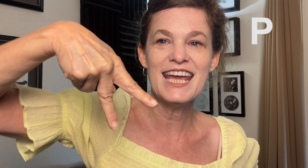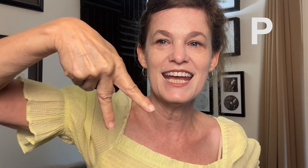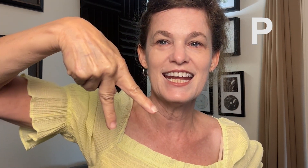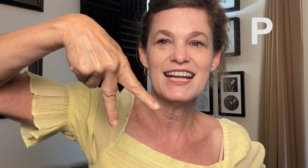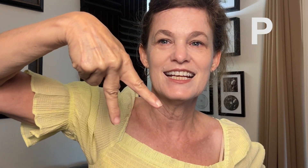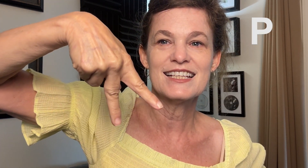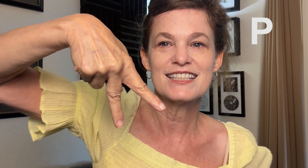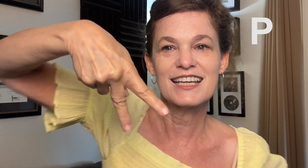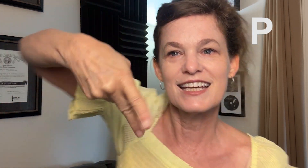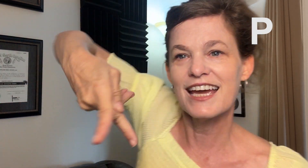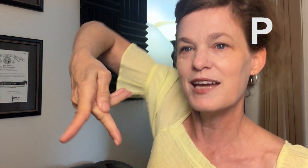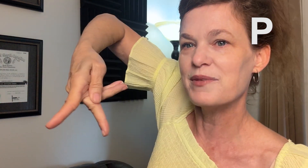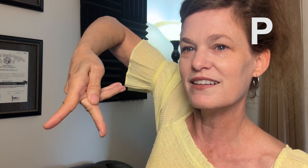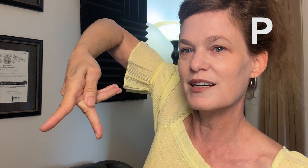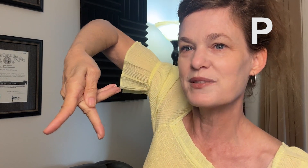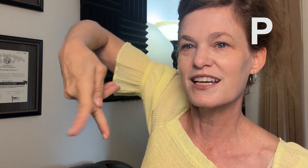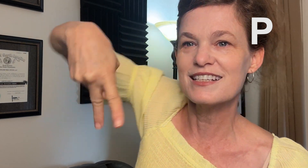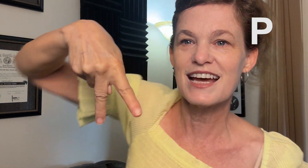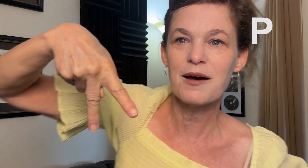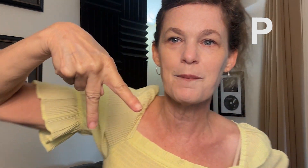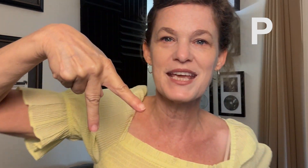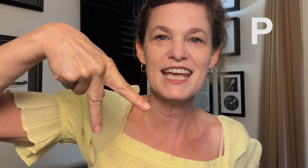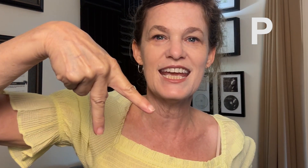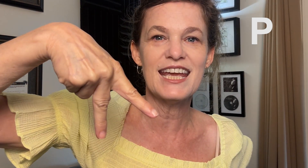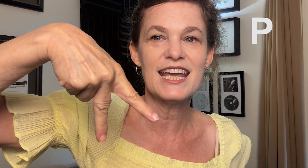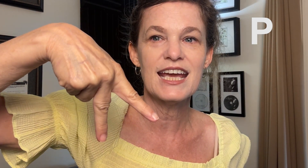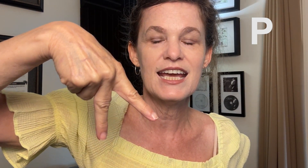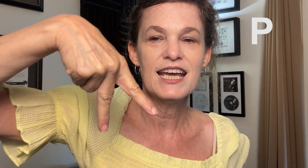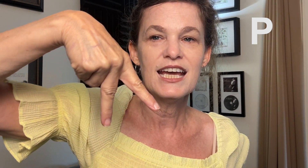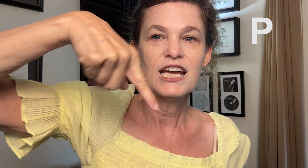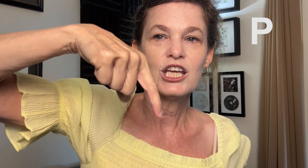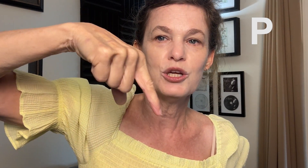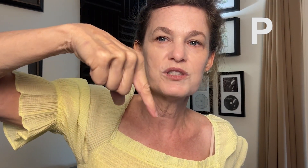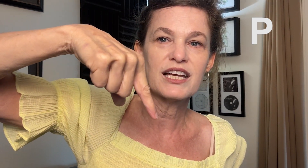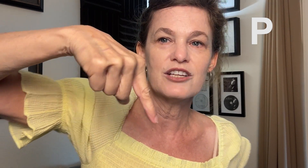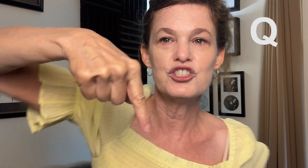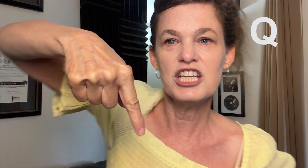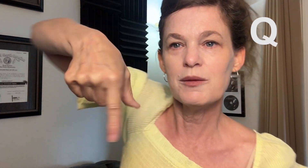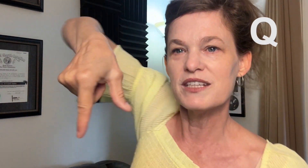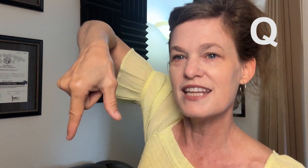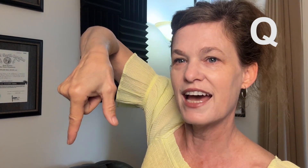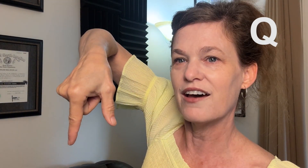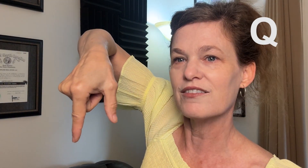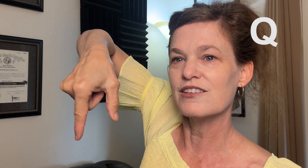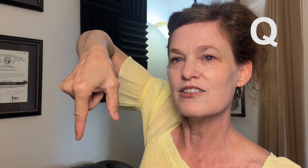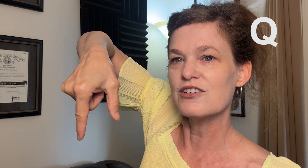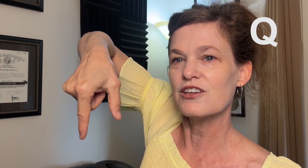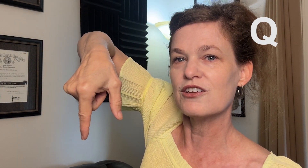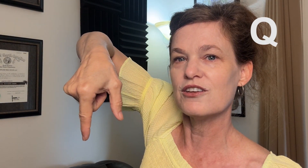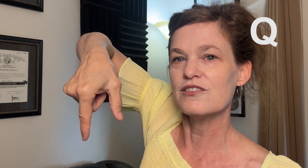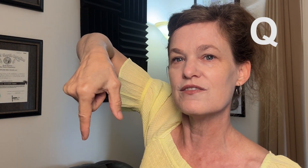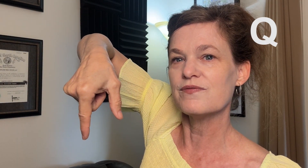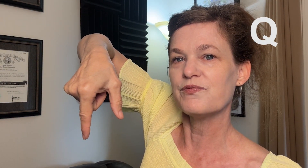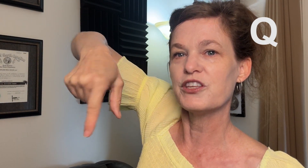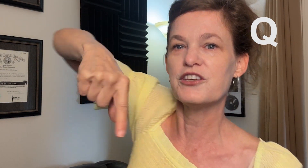P, like a K but upside down, P. Q is like a G but down,